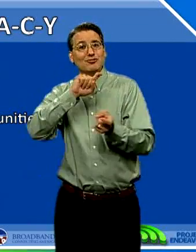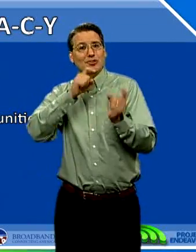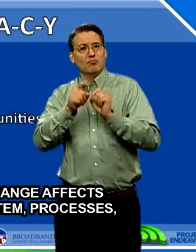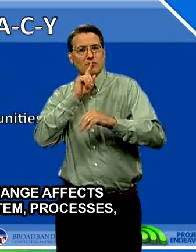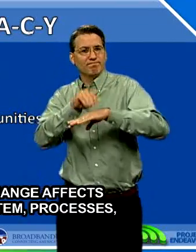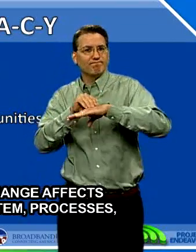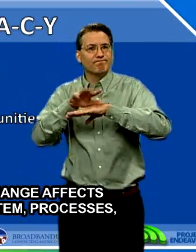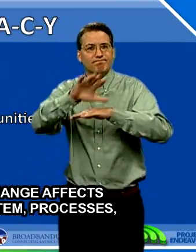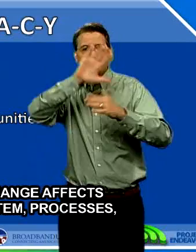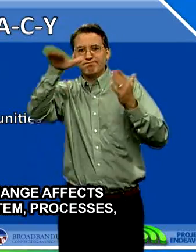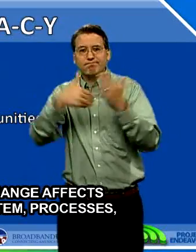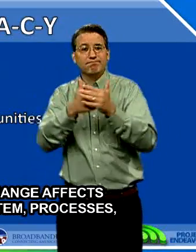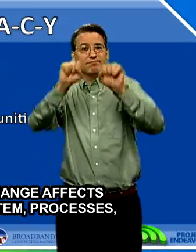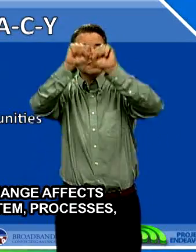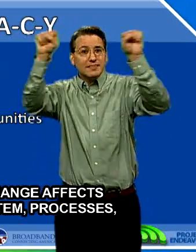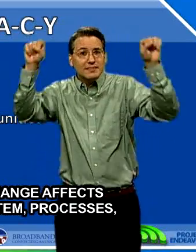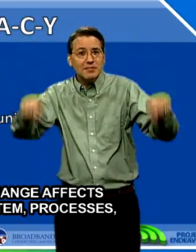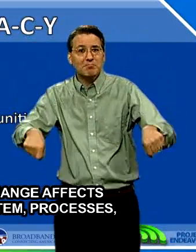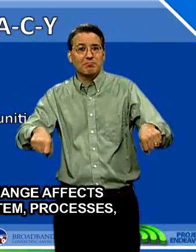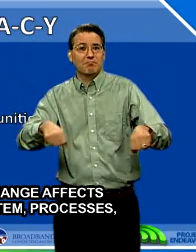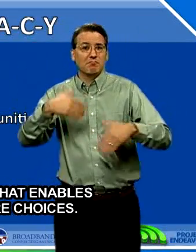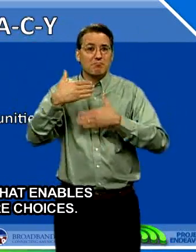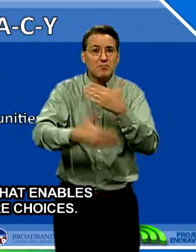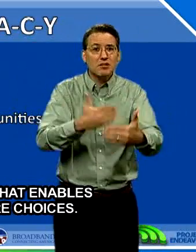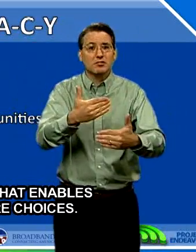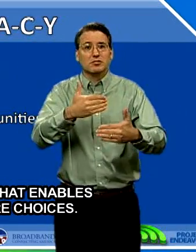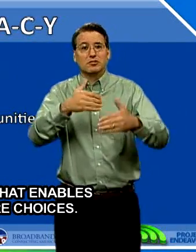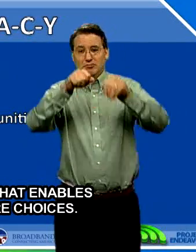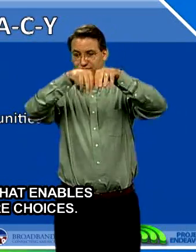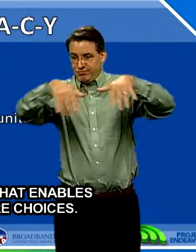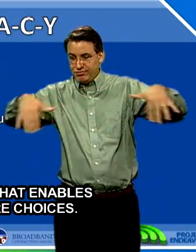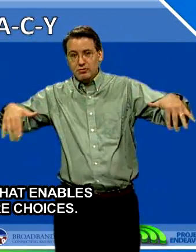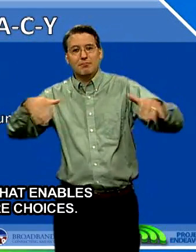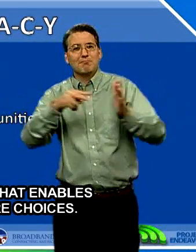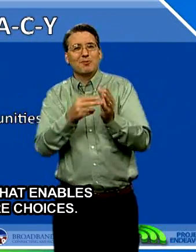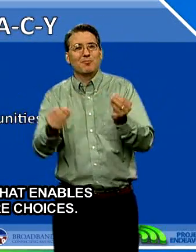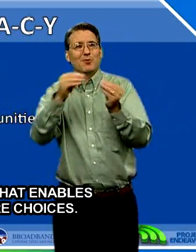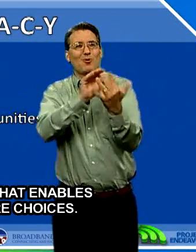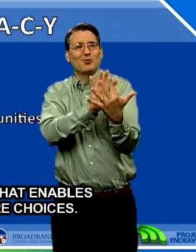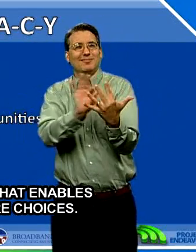The change affects the system, processes, and that enables more choices.